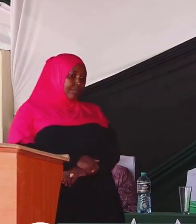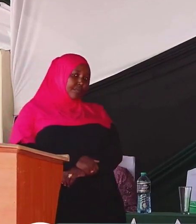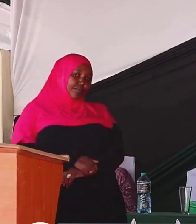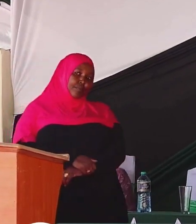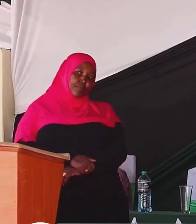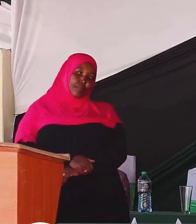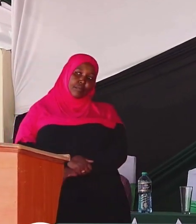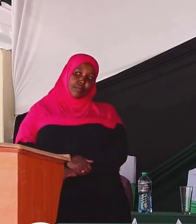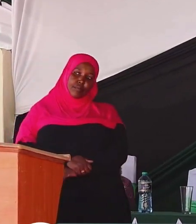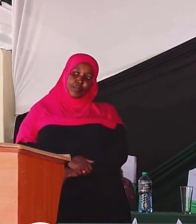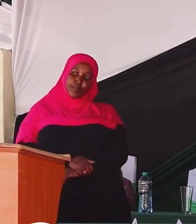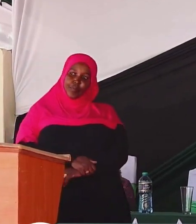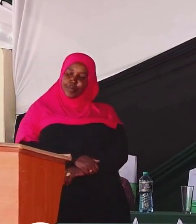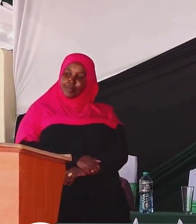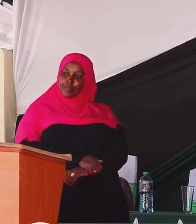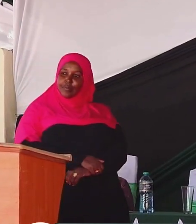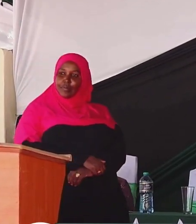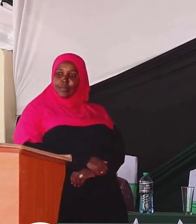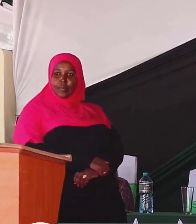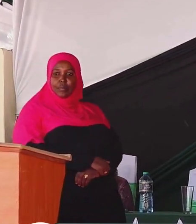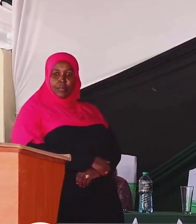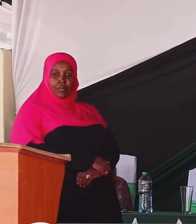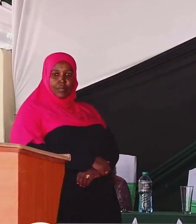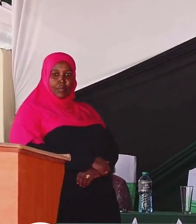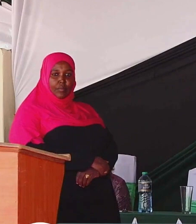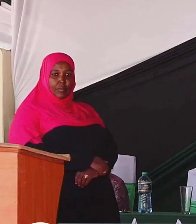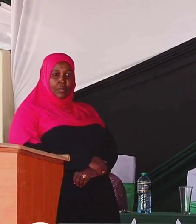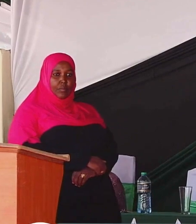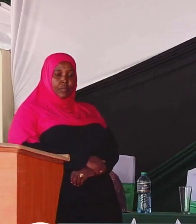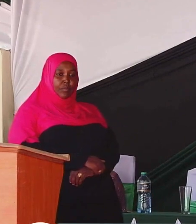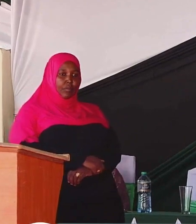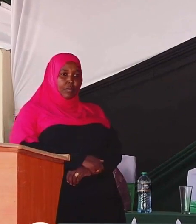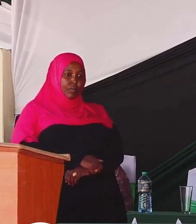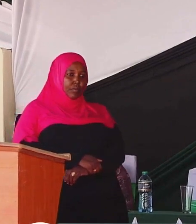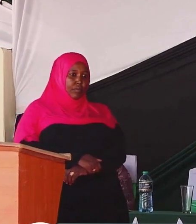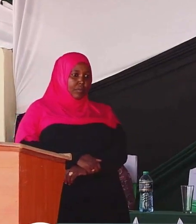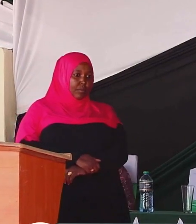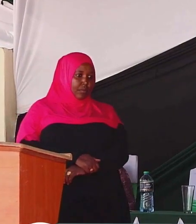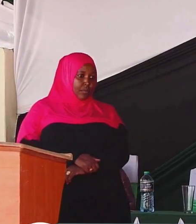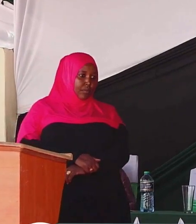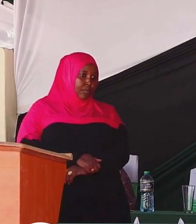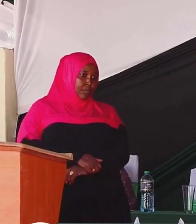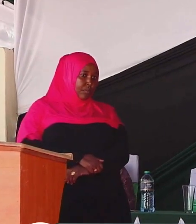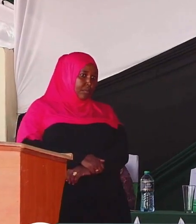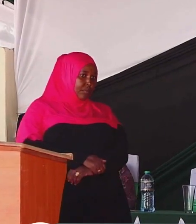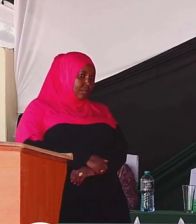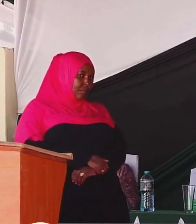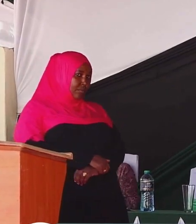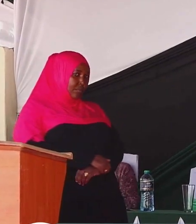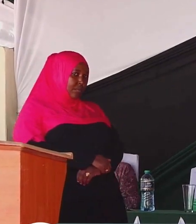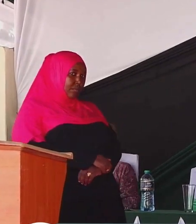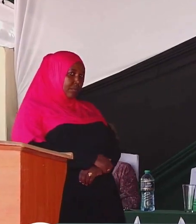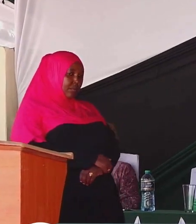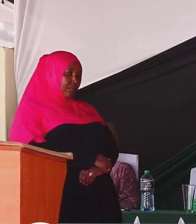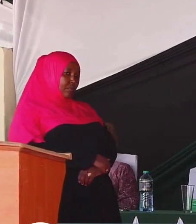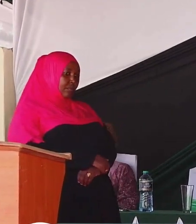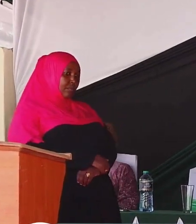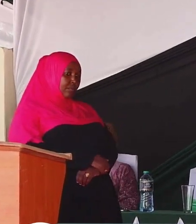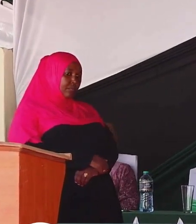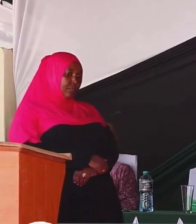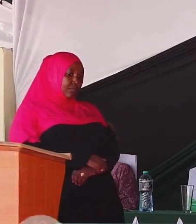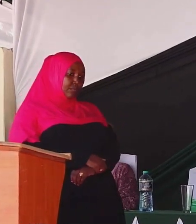thank you very much for coming and choosing Turkana County as a host of